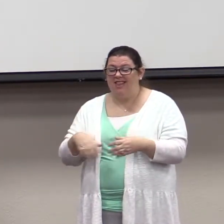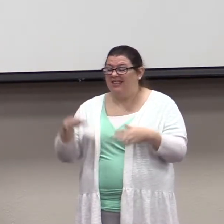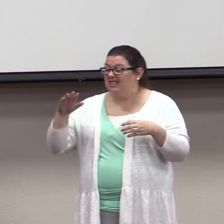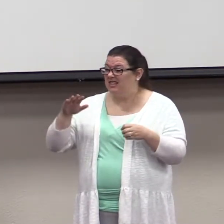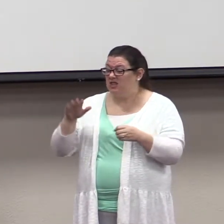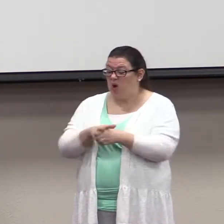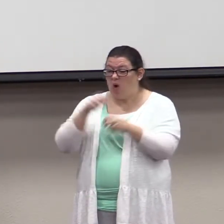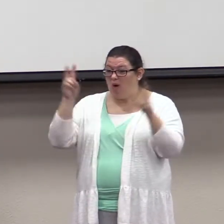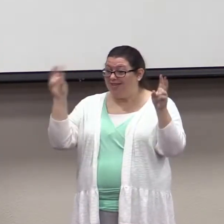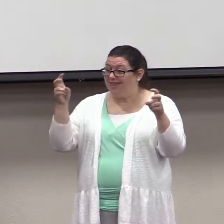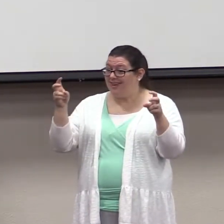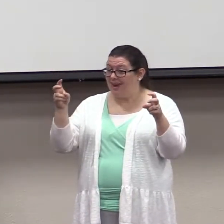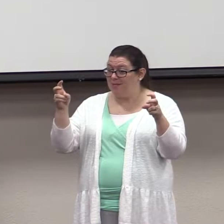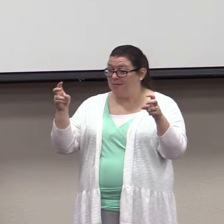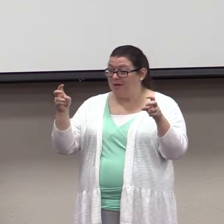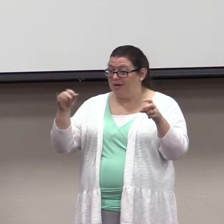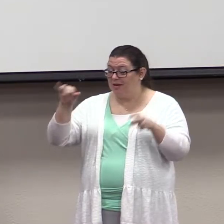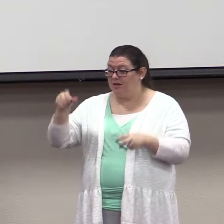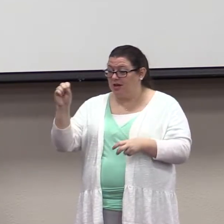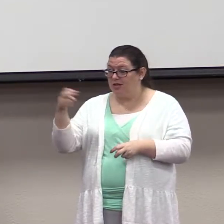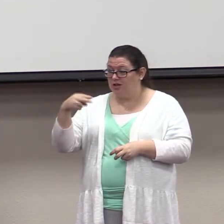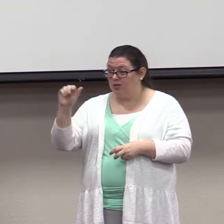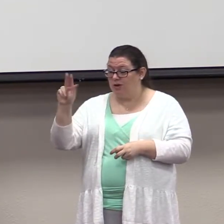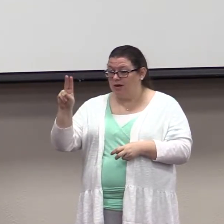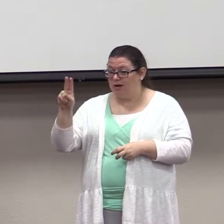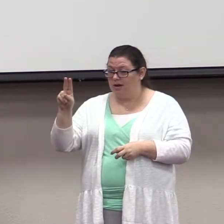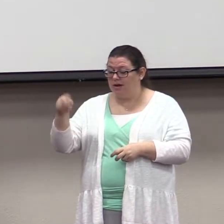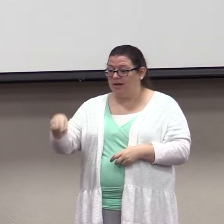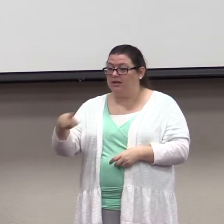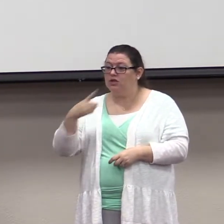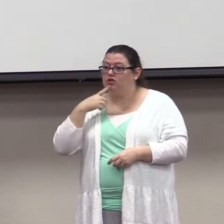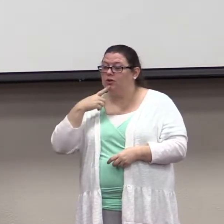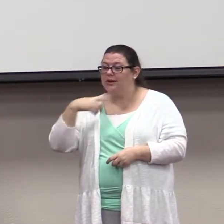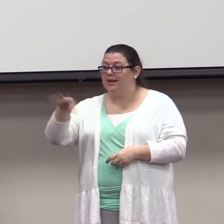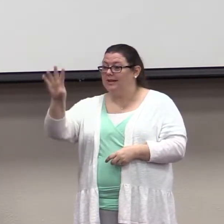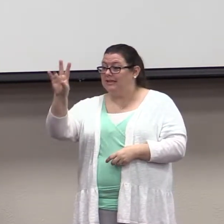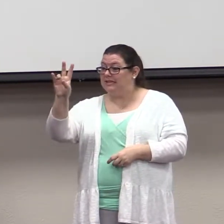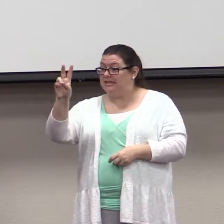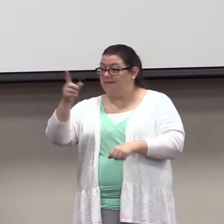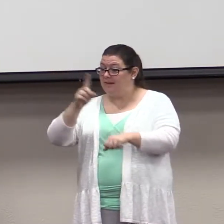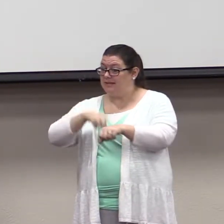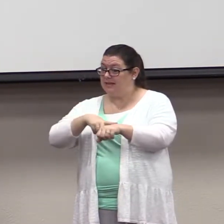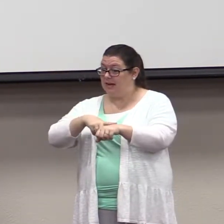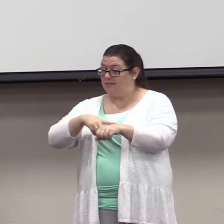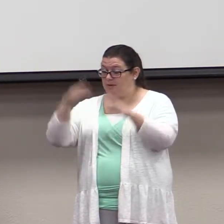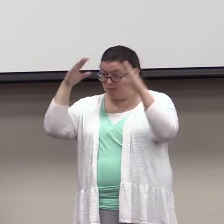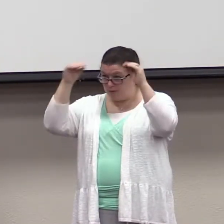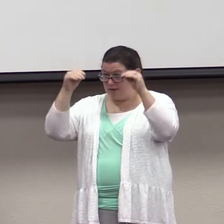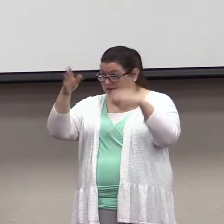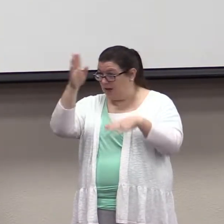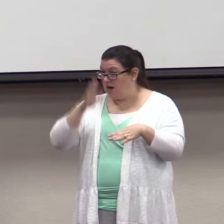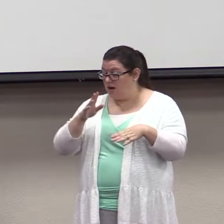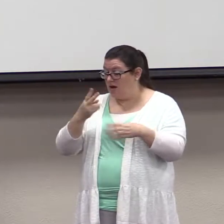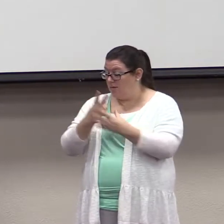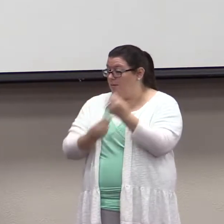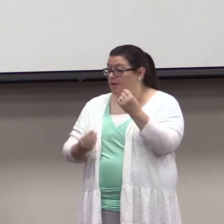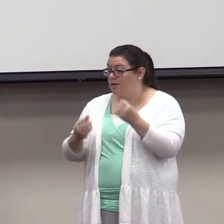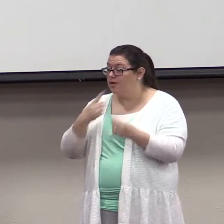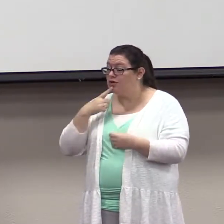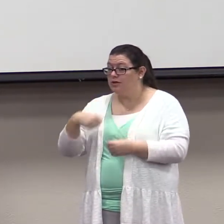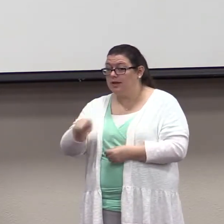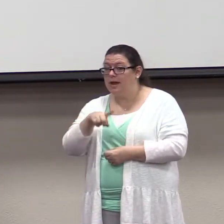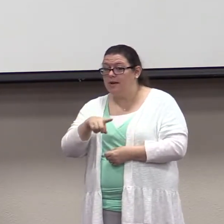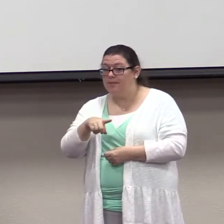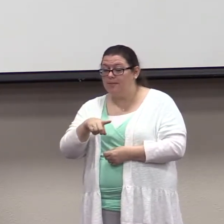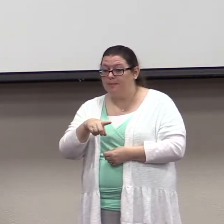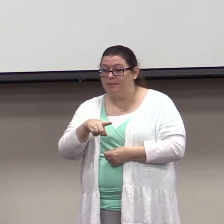told this 7 times by my count from both Moses and God before he takes on the leadership mantle. And he later